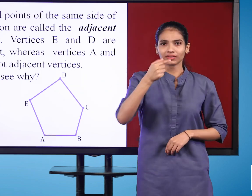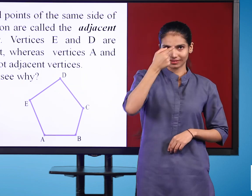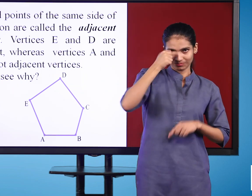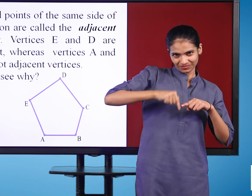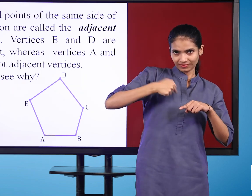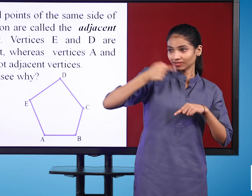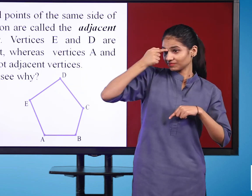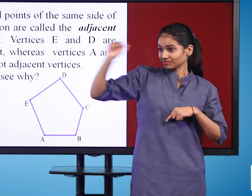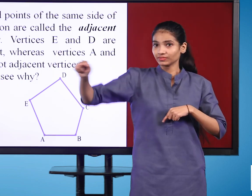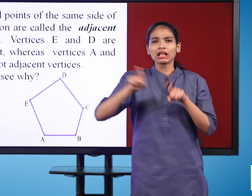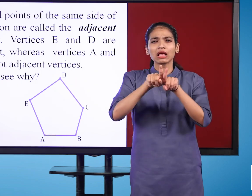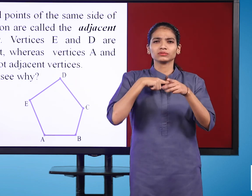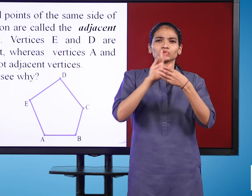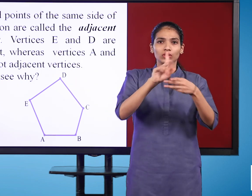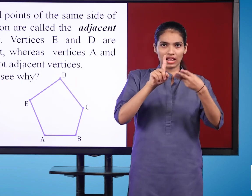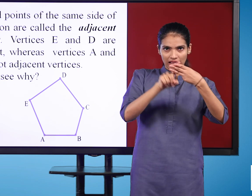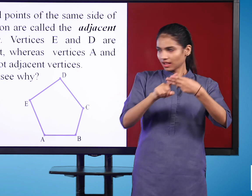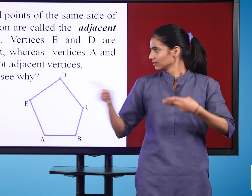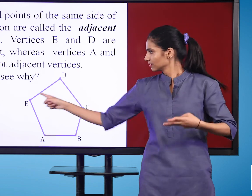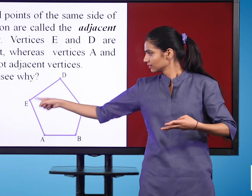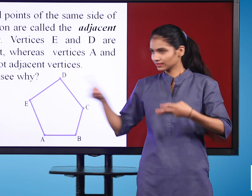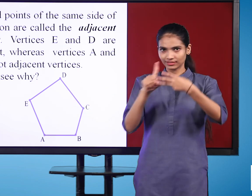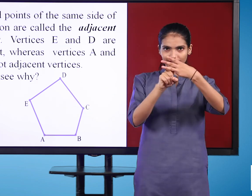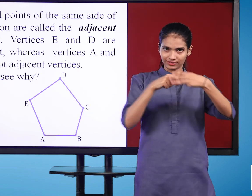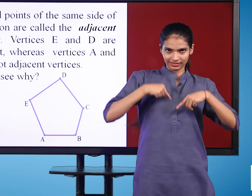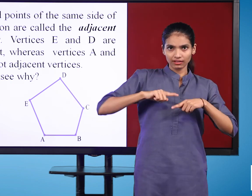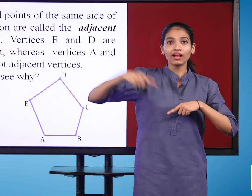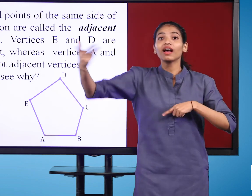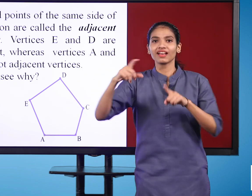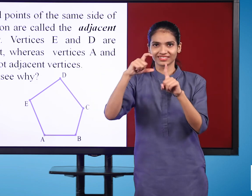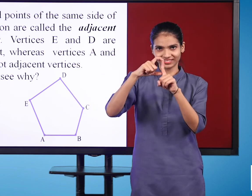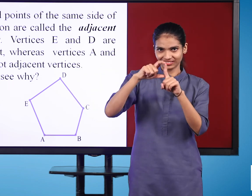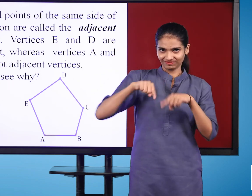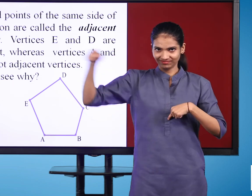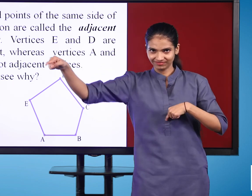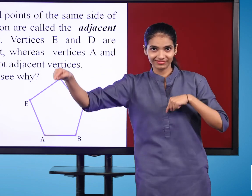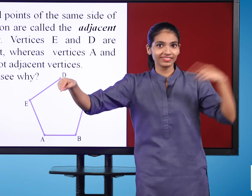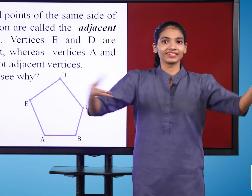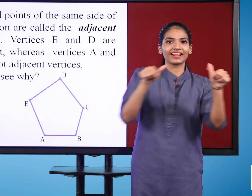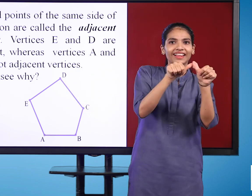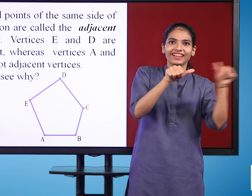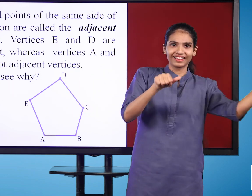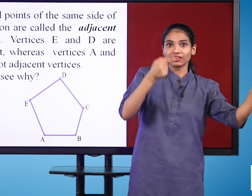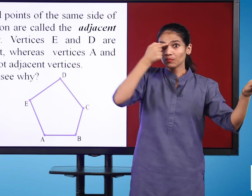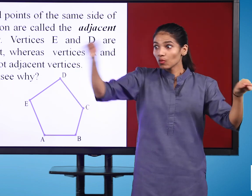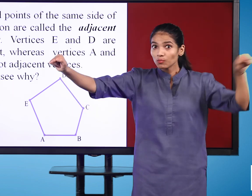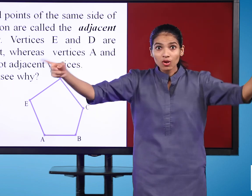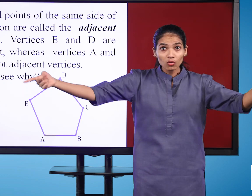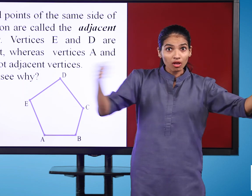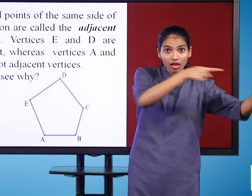Vertices E and D are adjacent, whereas vertices A and D are not adjacent vertices.